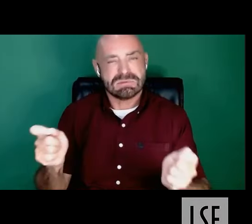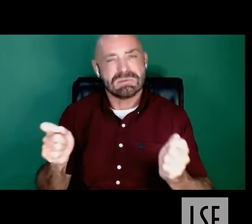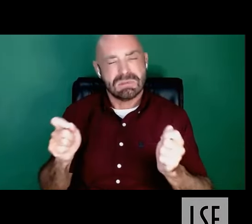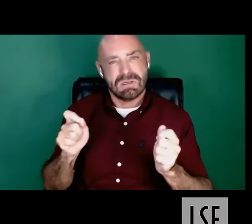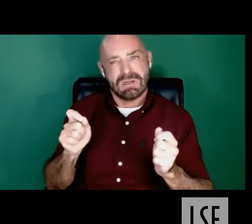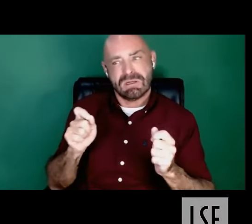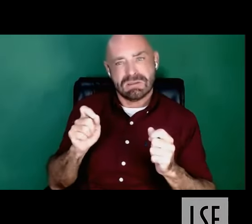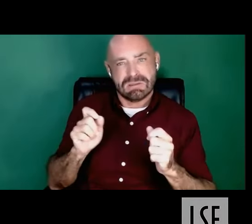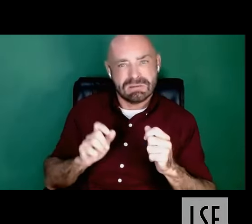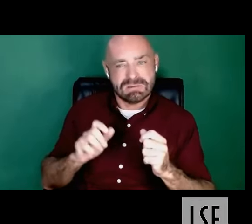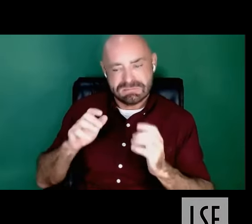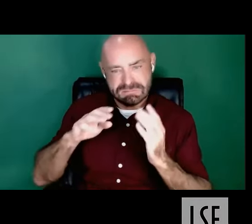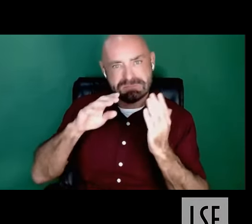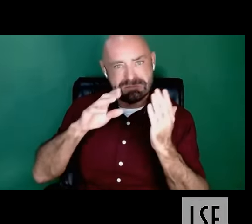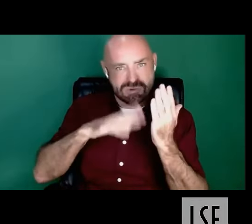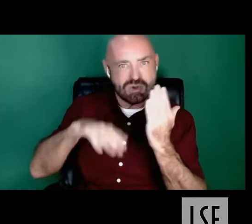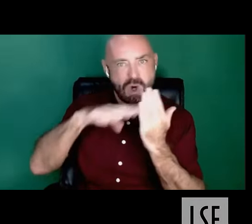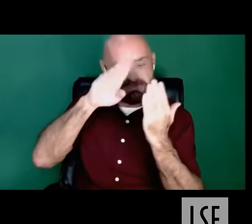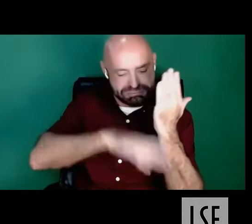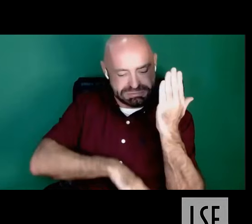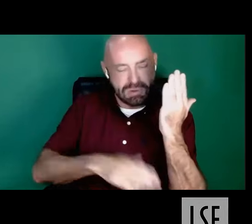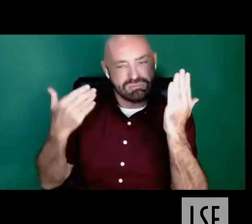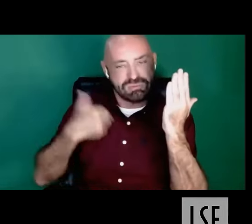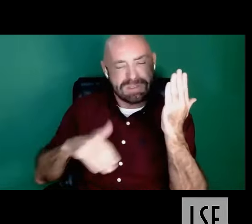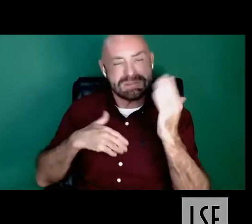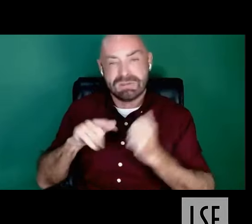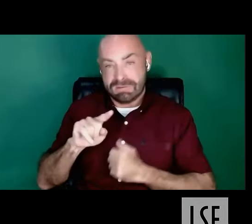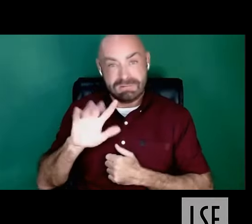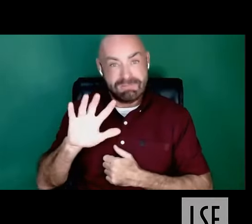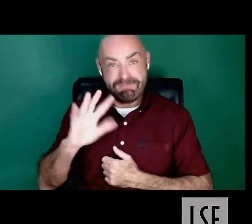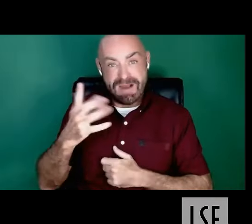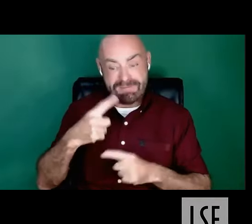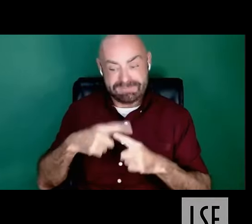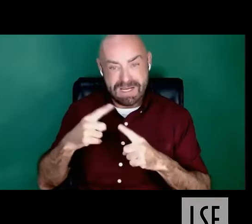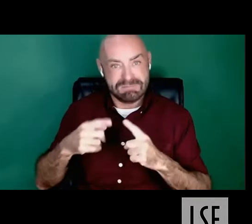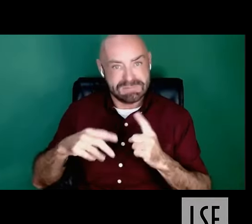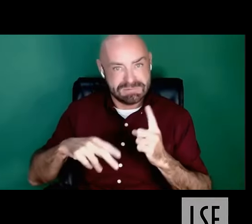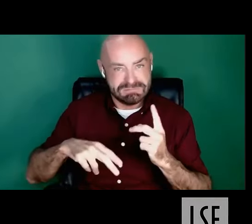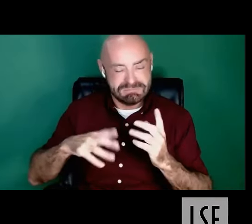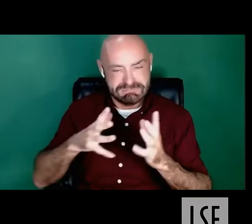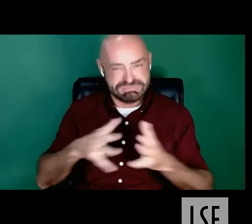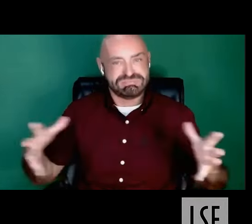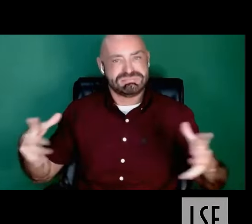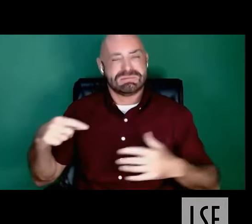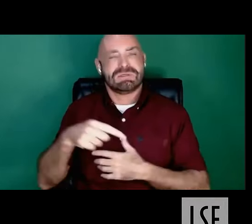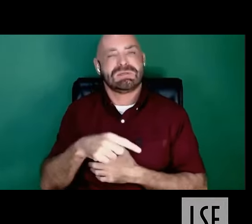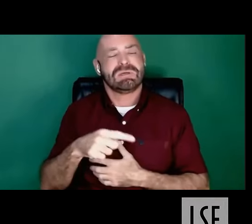that's increased by fivefold in the last 20 years. We have just poured into